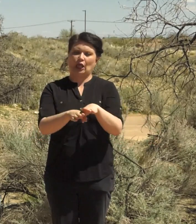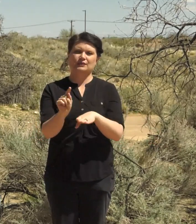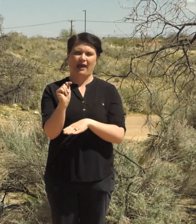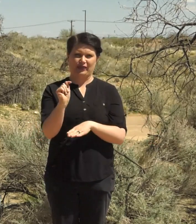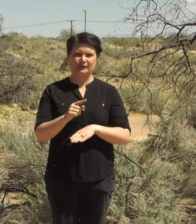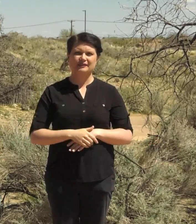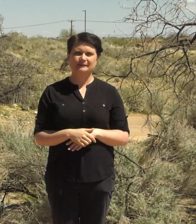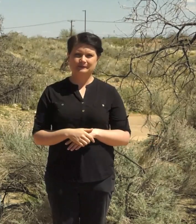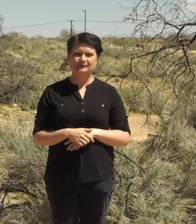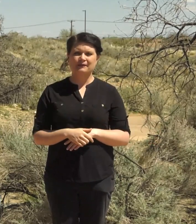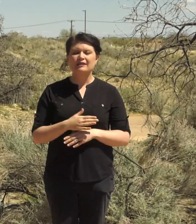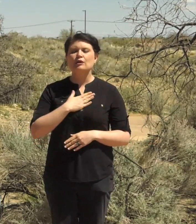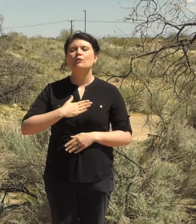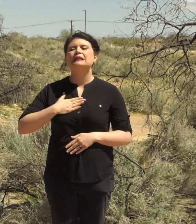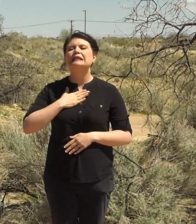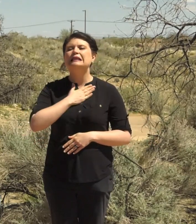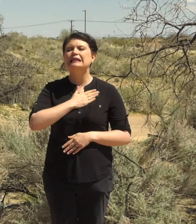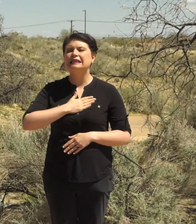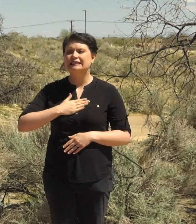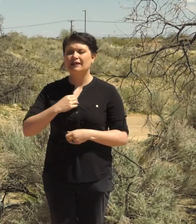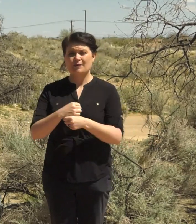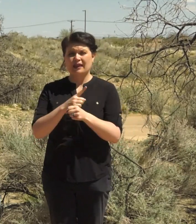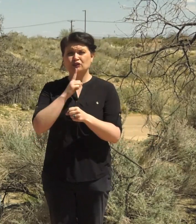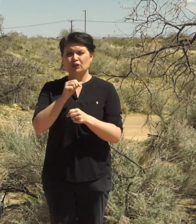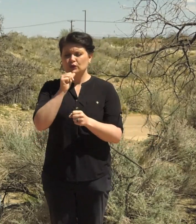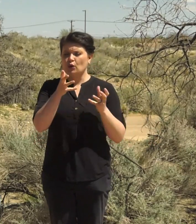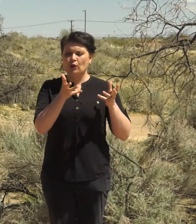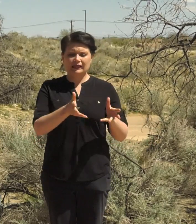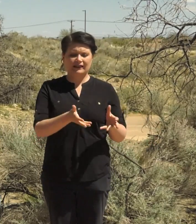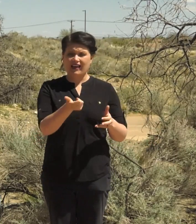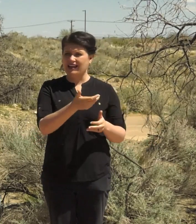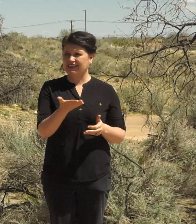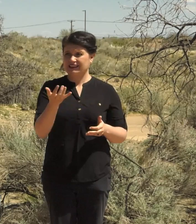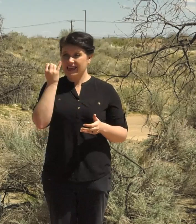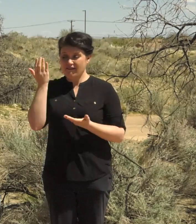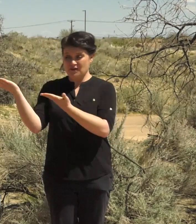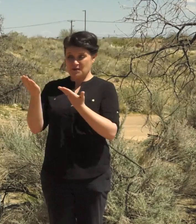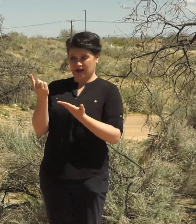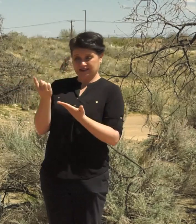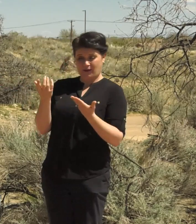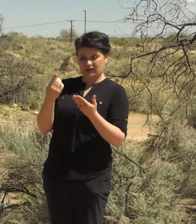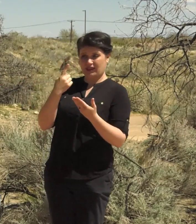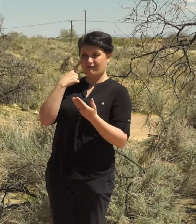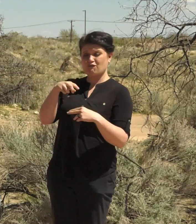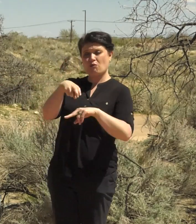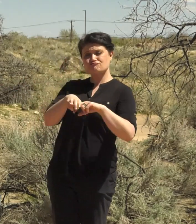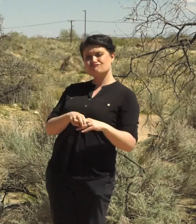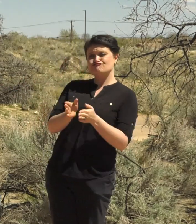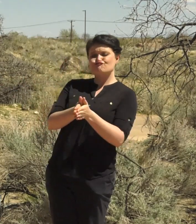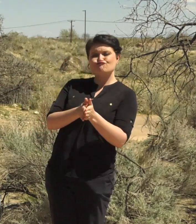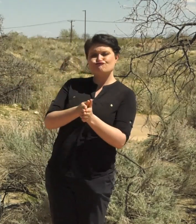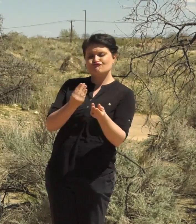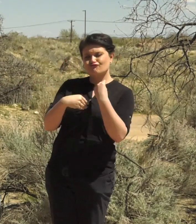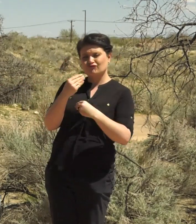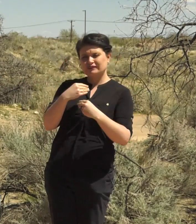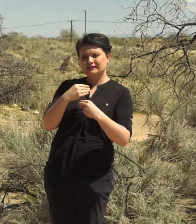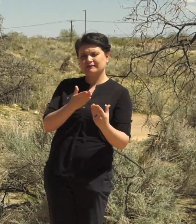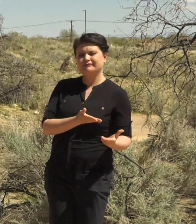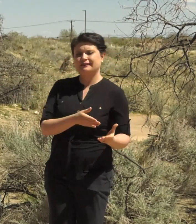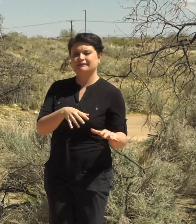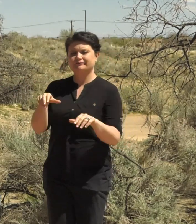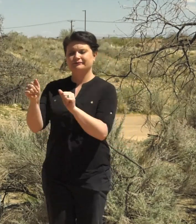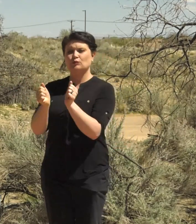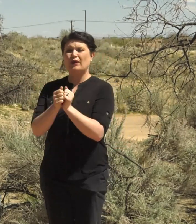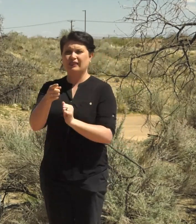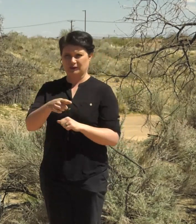those. Please follow leave no trace ethics. Pack it in and pack it out. Please use the bathroom before